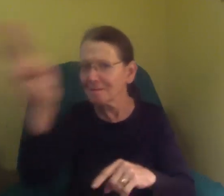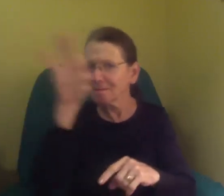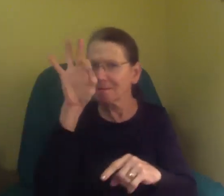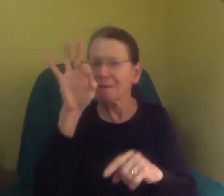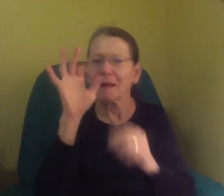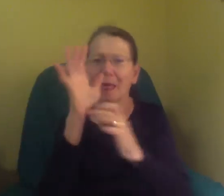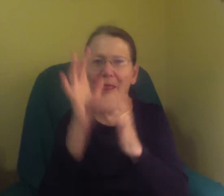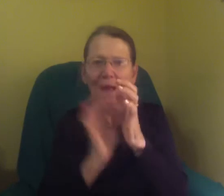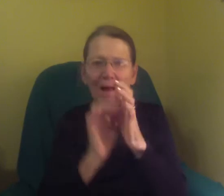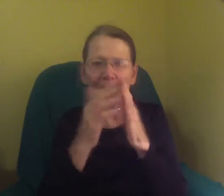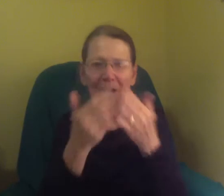I